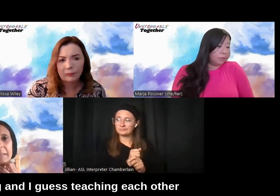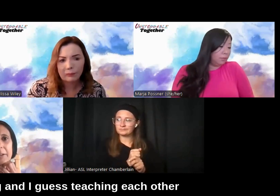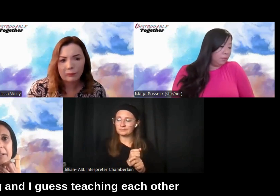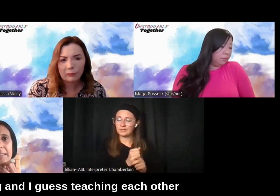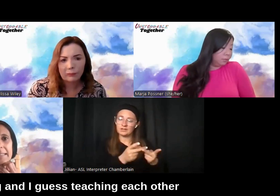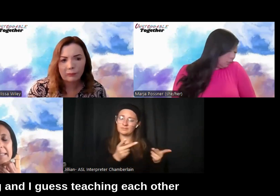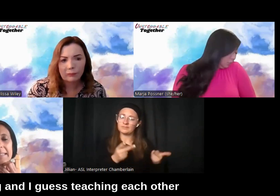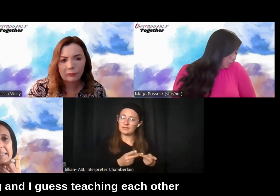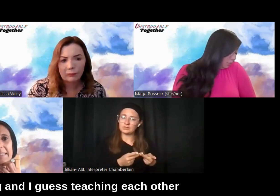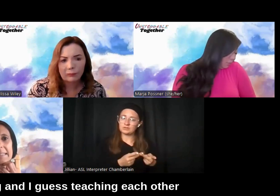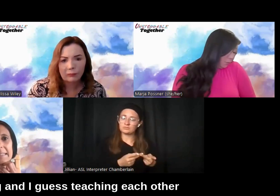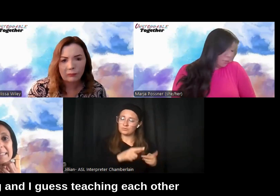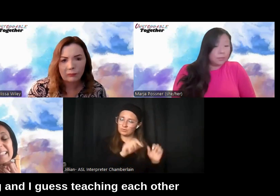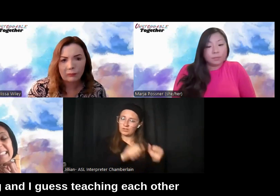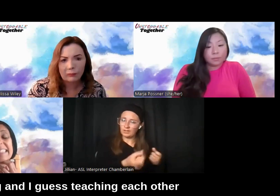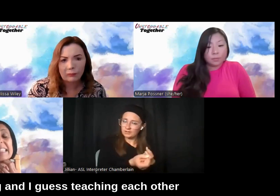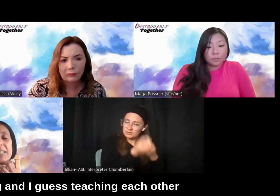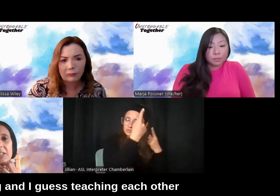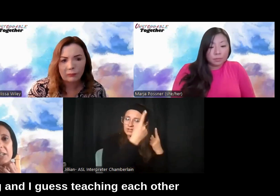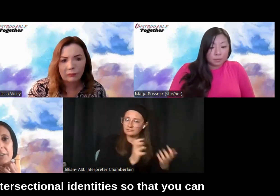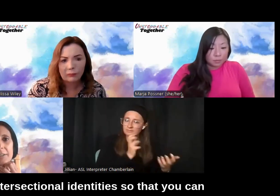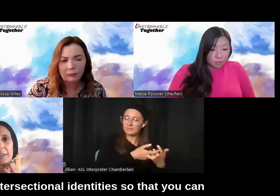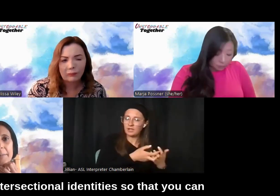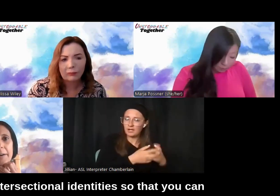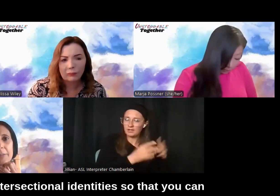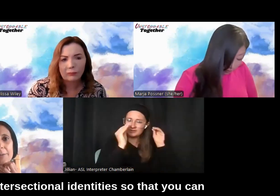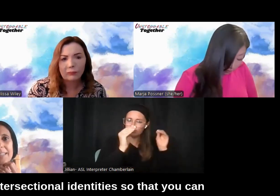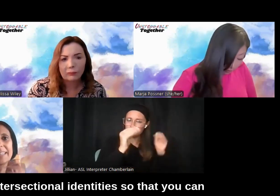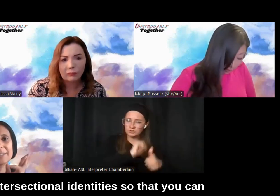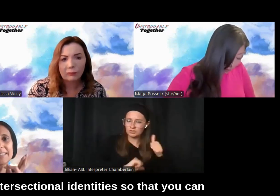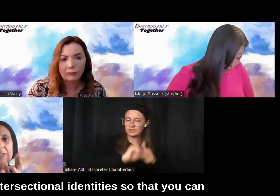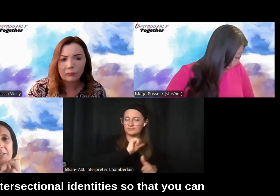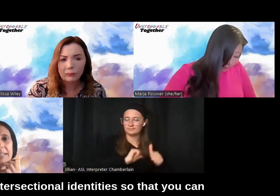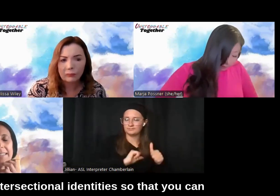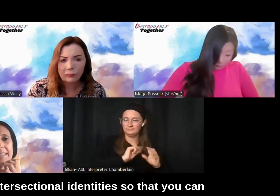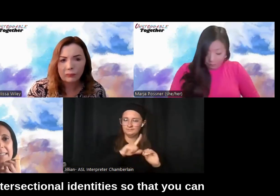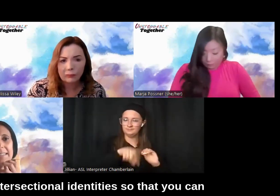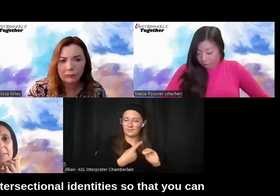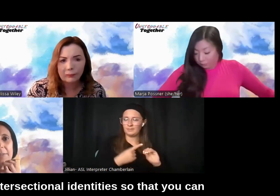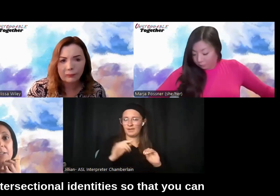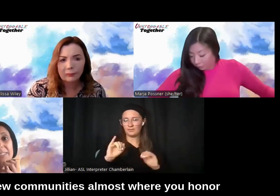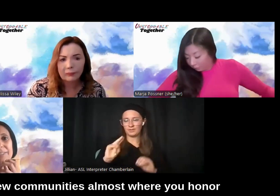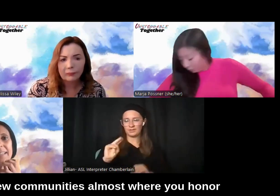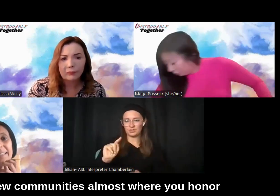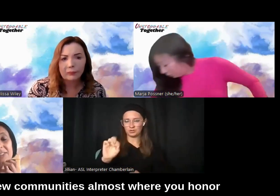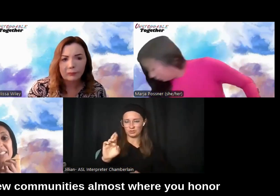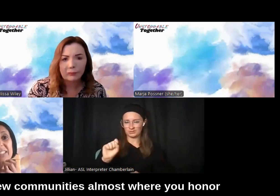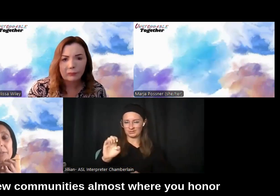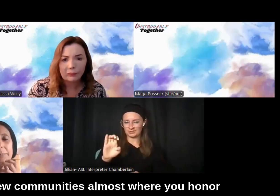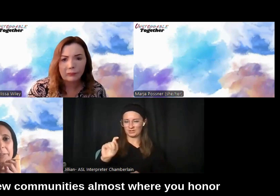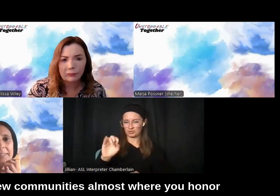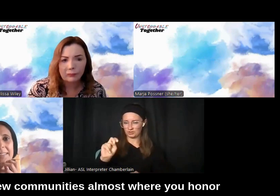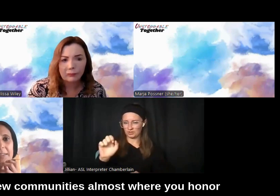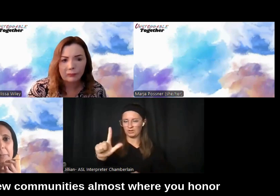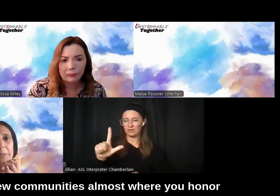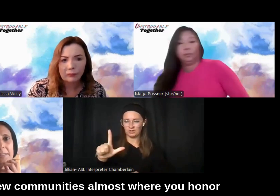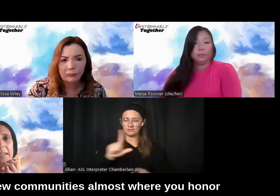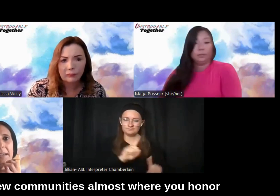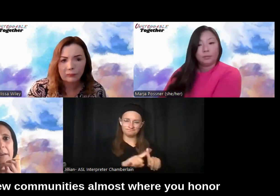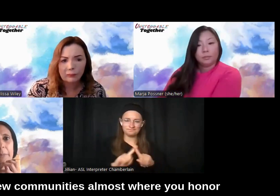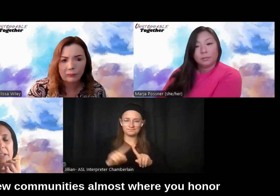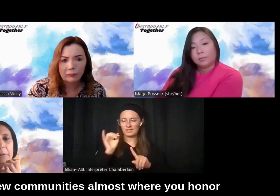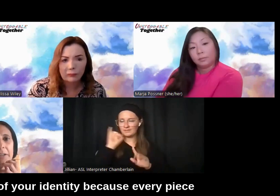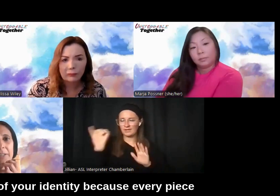understanding and belonging, and I guess teaching each other about those intersectional identities so that you can create actually new communities